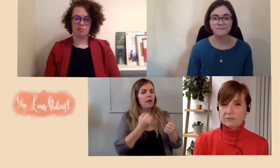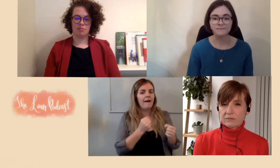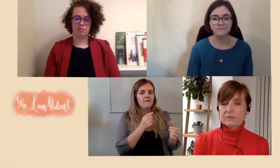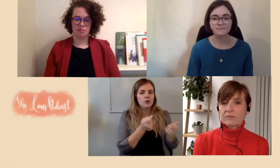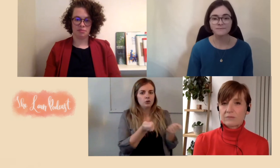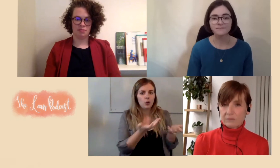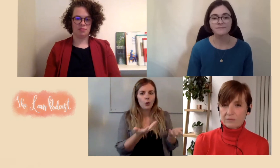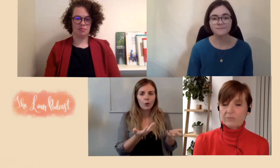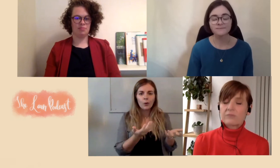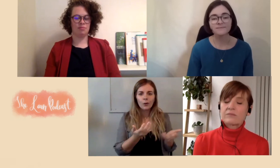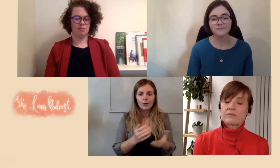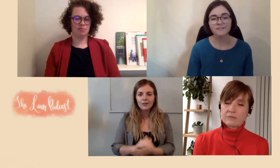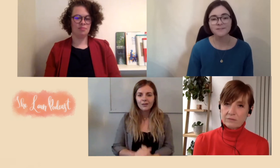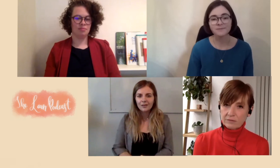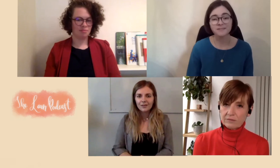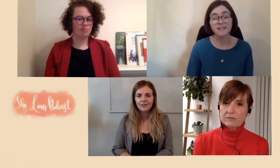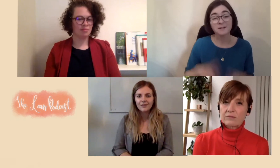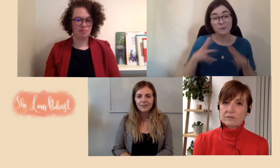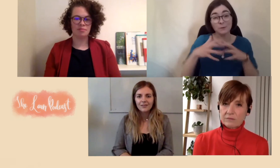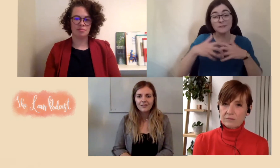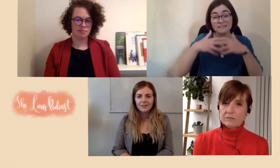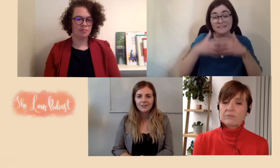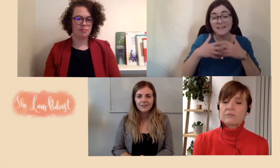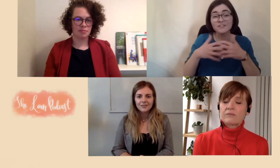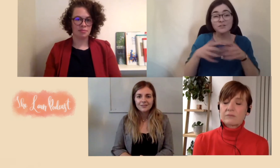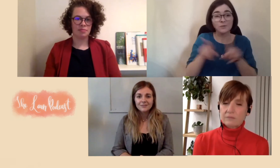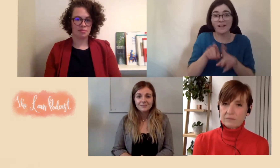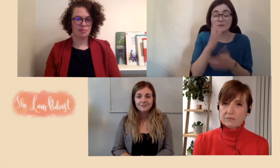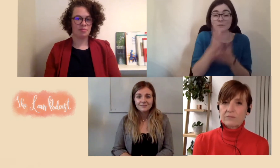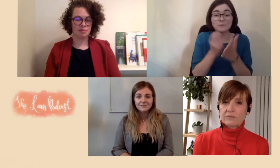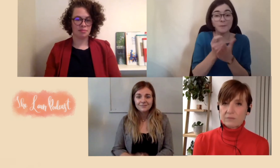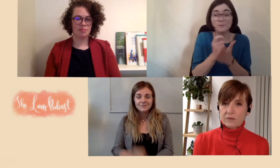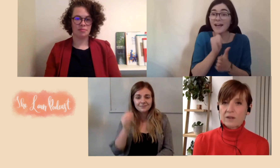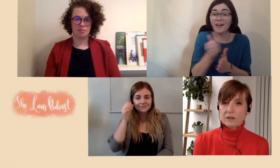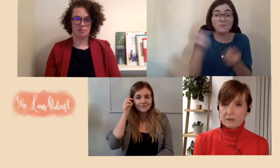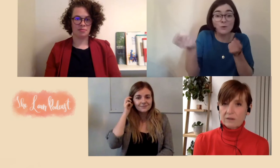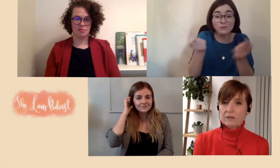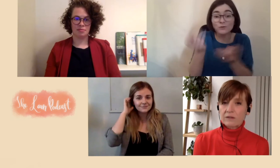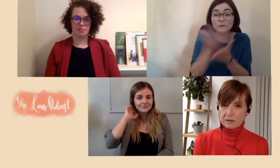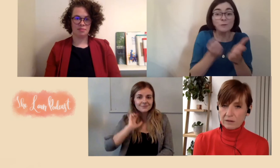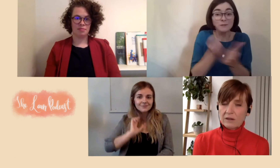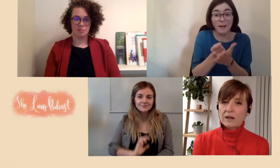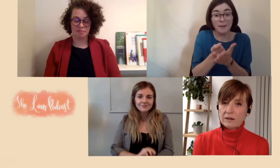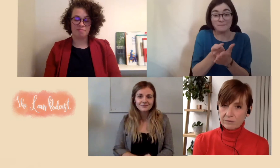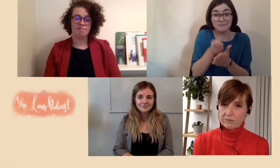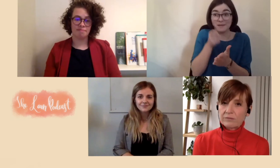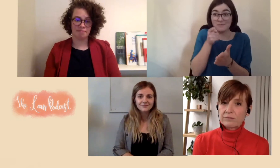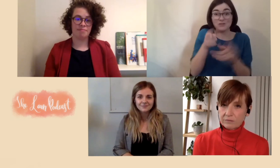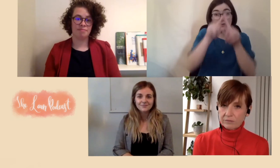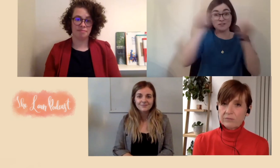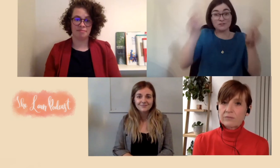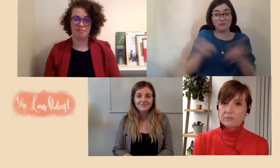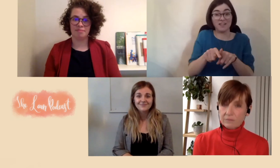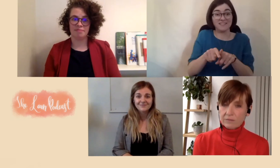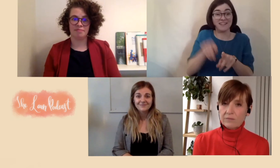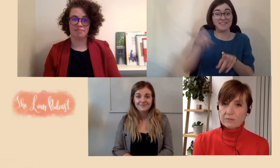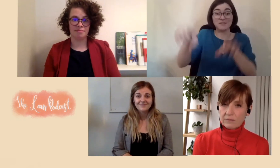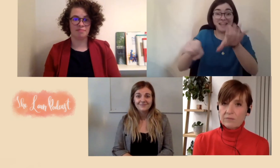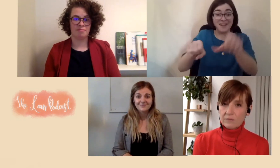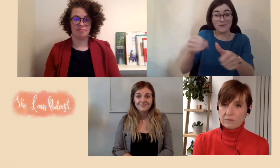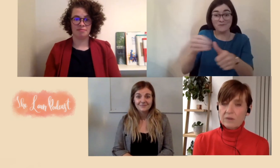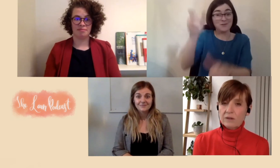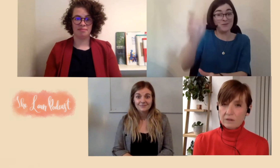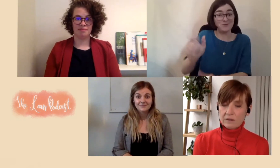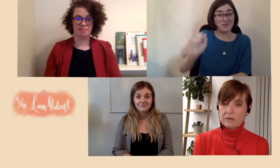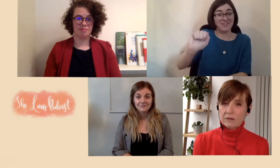else, quite literally, because they have power over what everybody sees and everyone views, and maybe you prefer to have maybe the gallery view